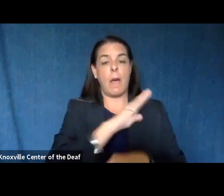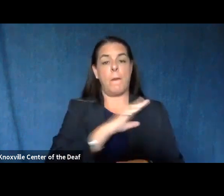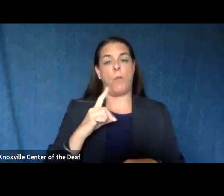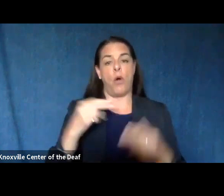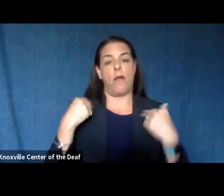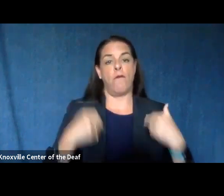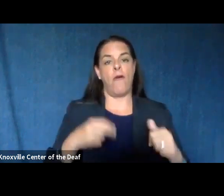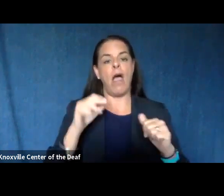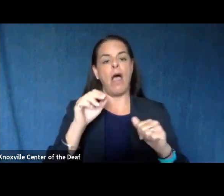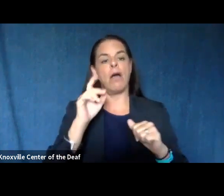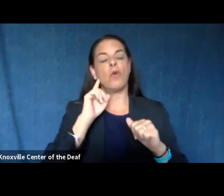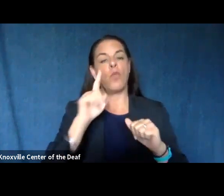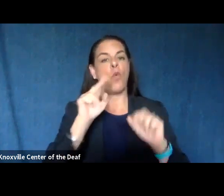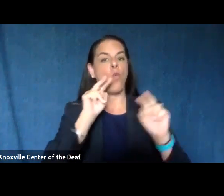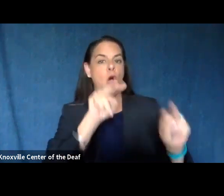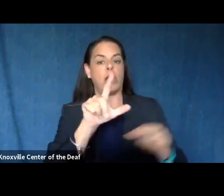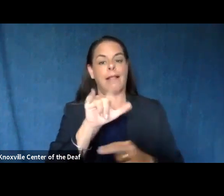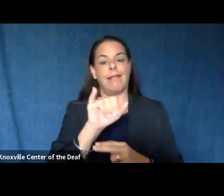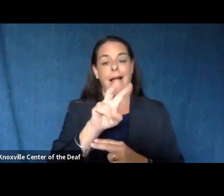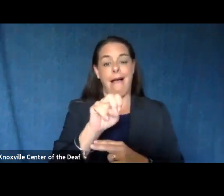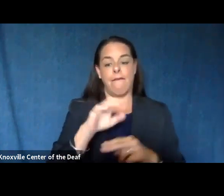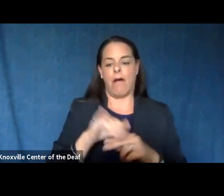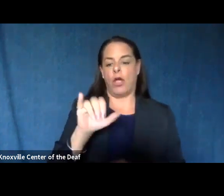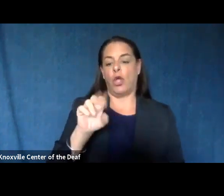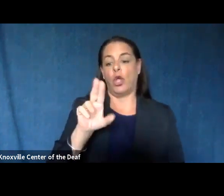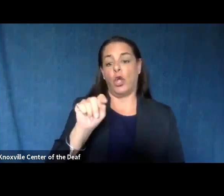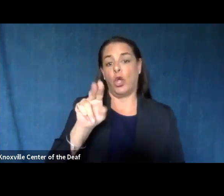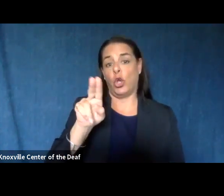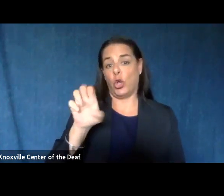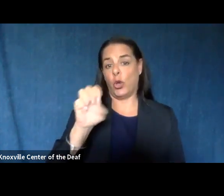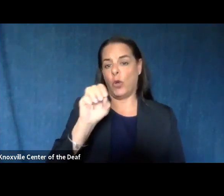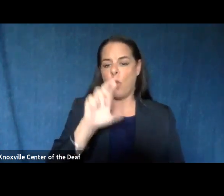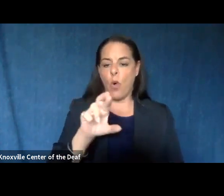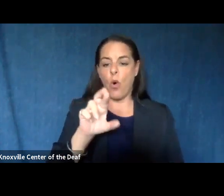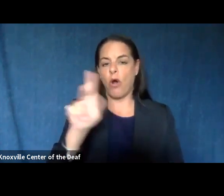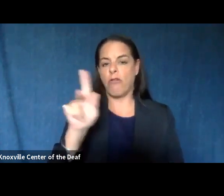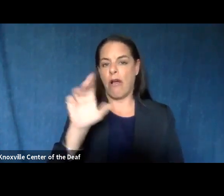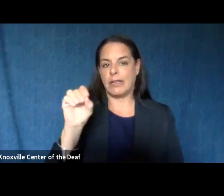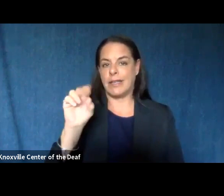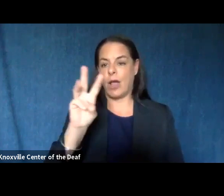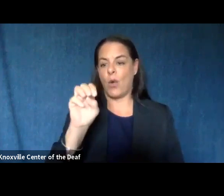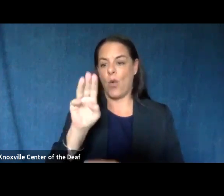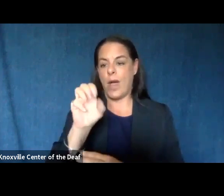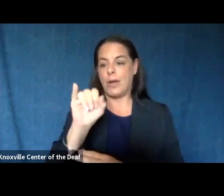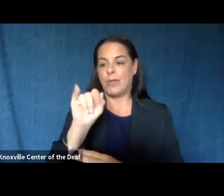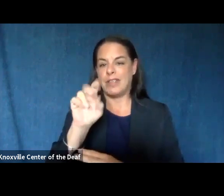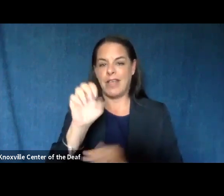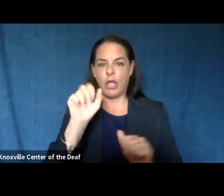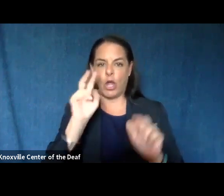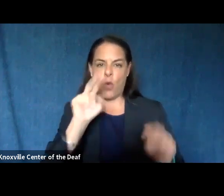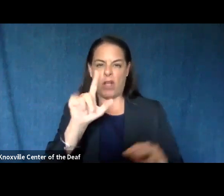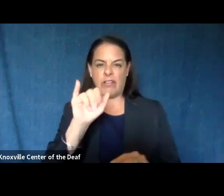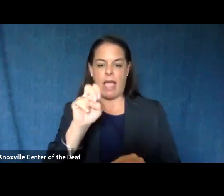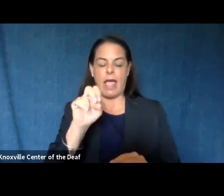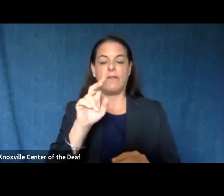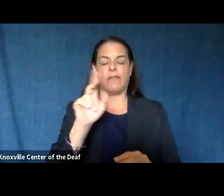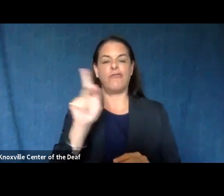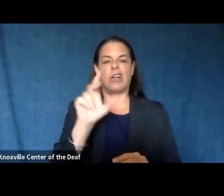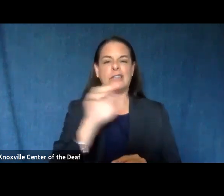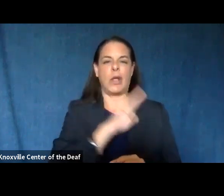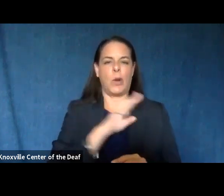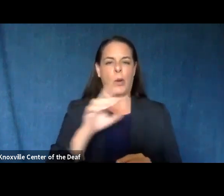public may watch the meeting live on Knox County's YouTube page or the Knox County website. Now we'll move into the local